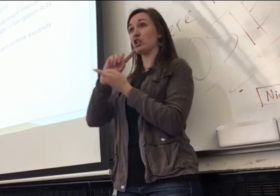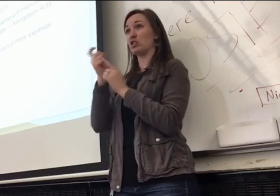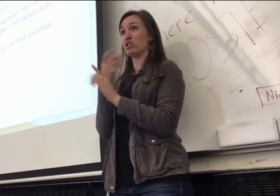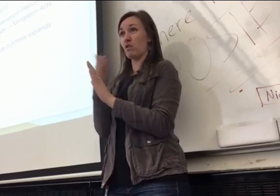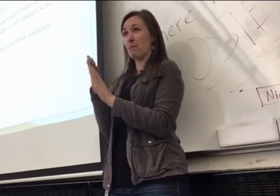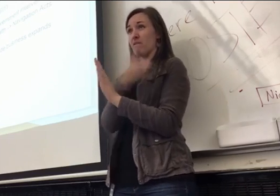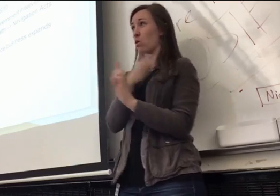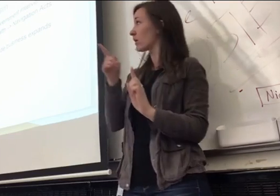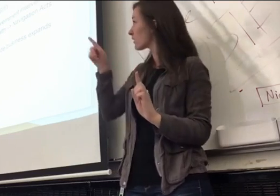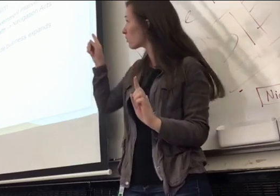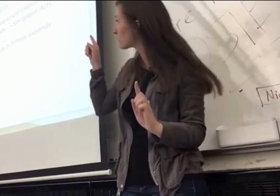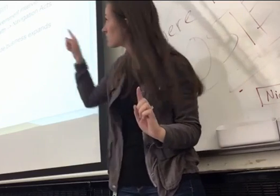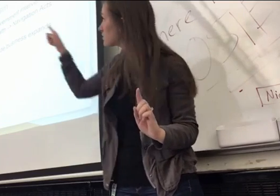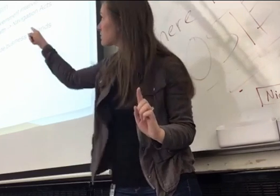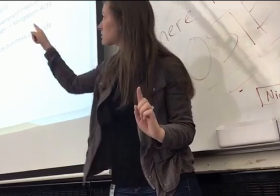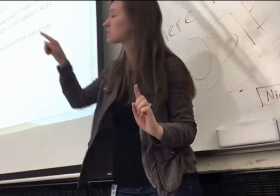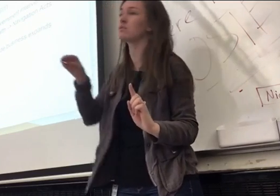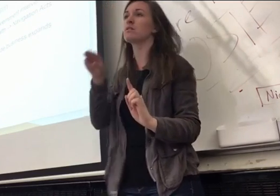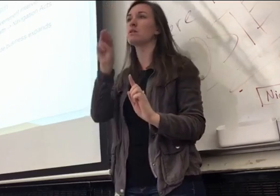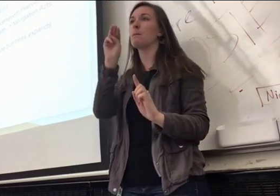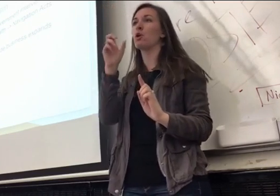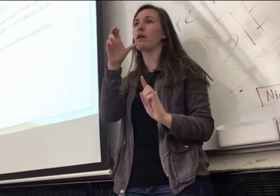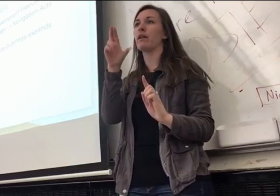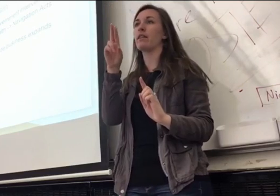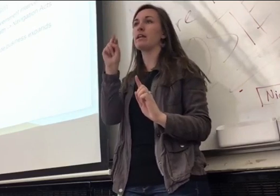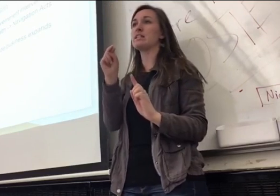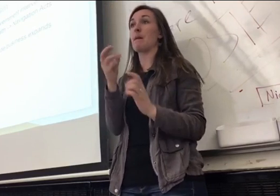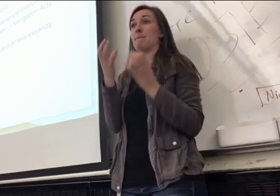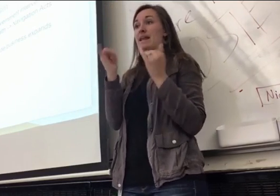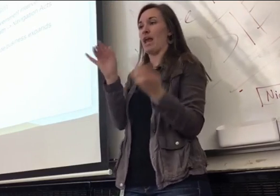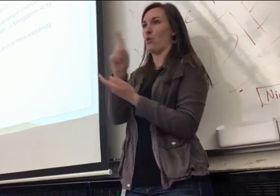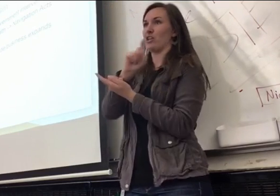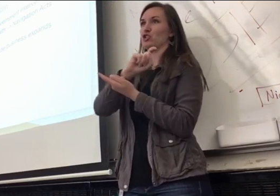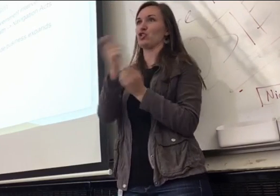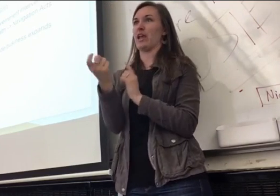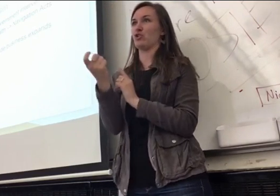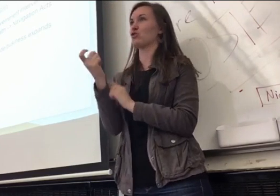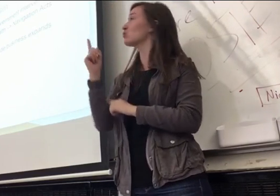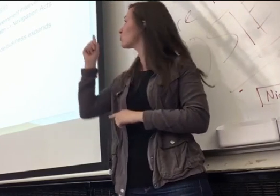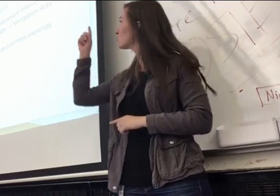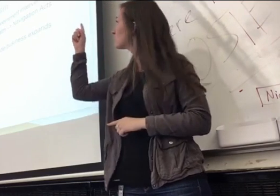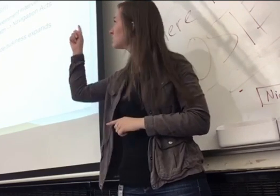year. Because now we're not a colonial power anymore, we can move on. So again, a line right here,